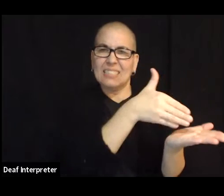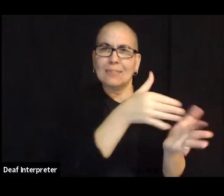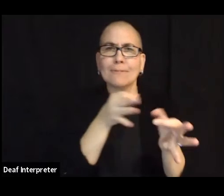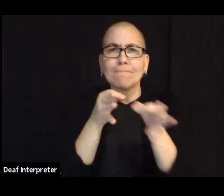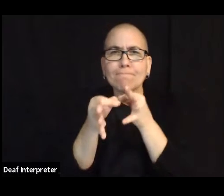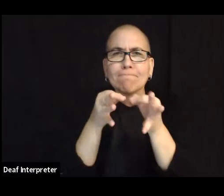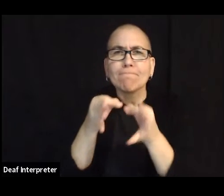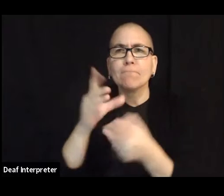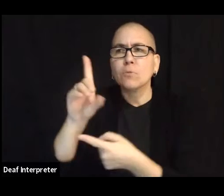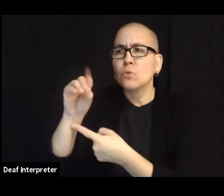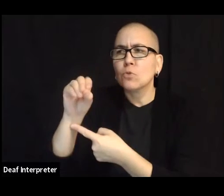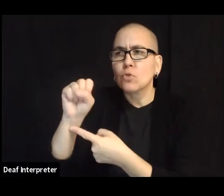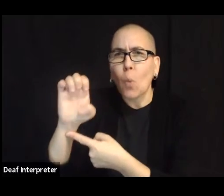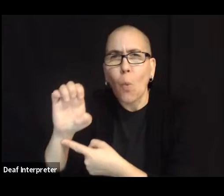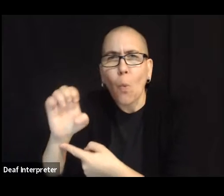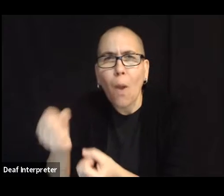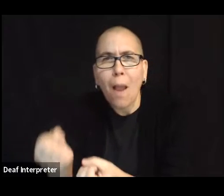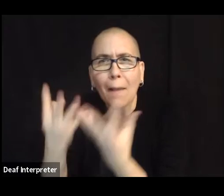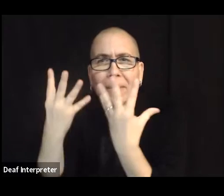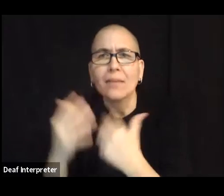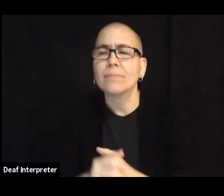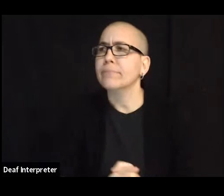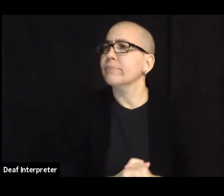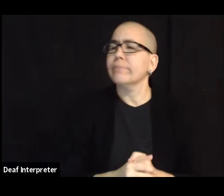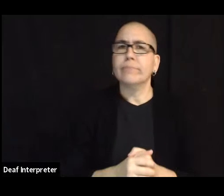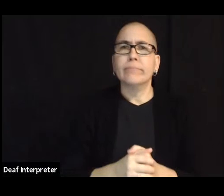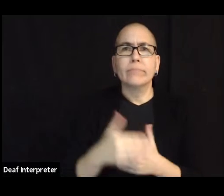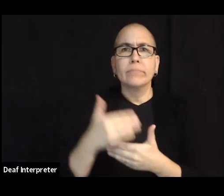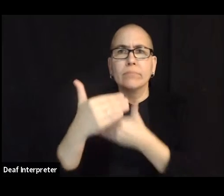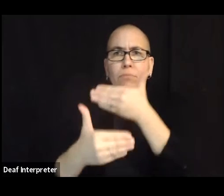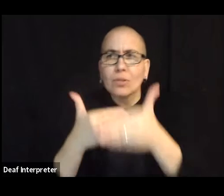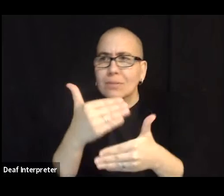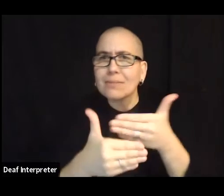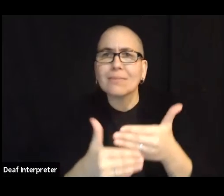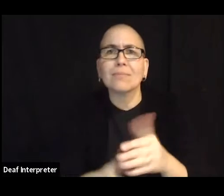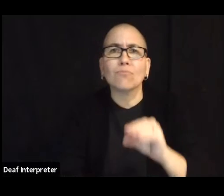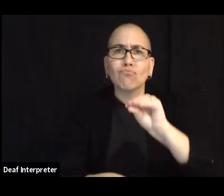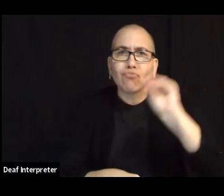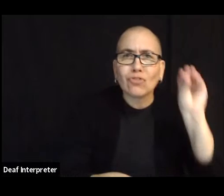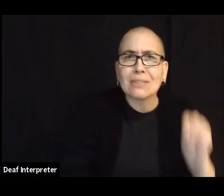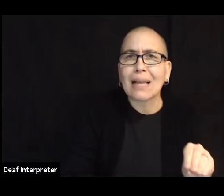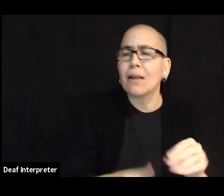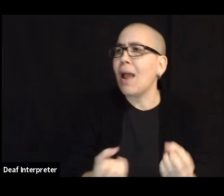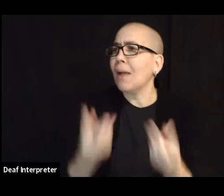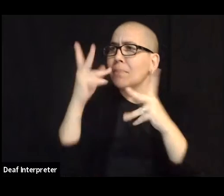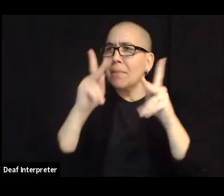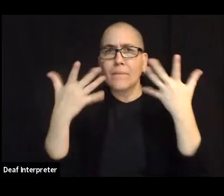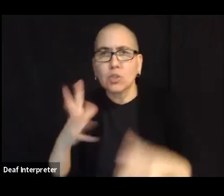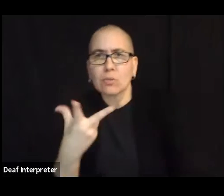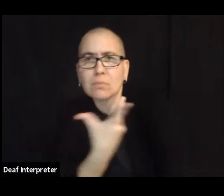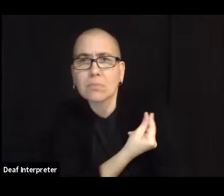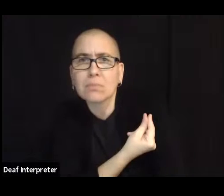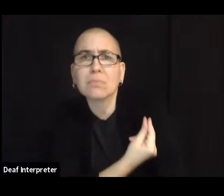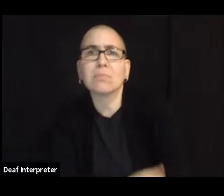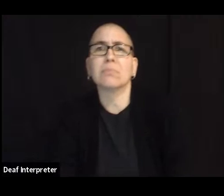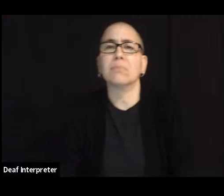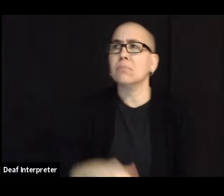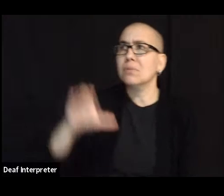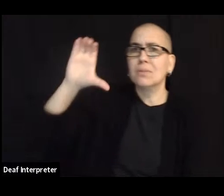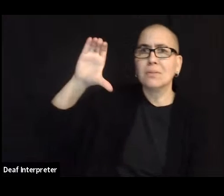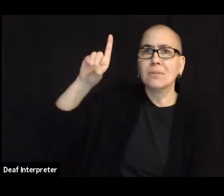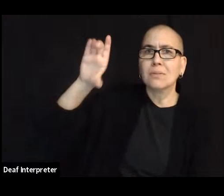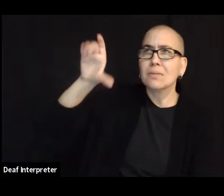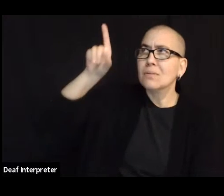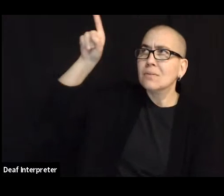statewide vaccine distribution efforts, the amount of vaccine promised to Minnesota by the CDC, and so much more.